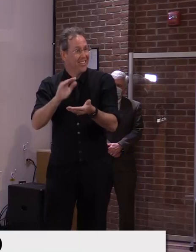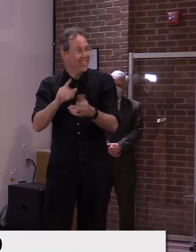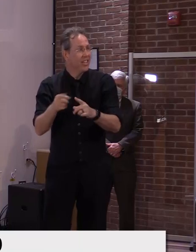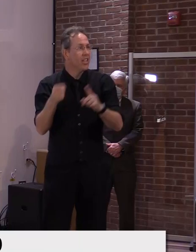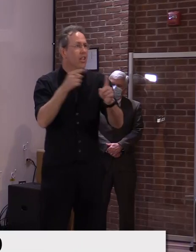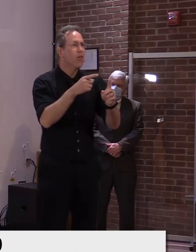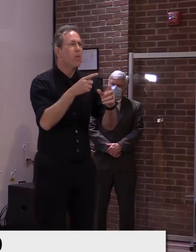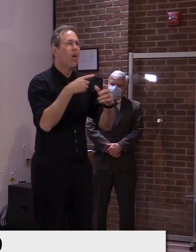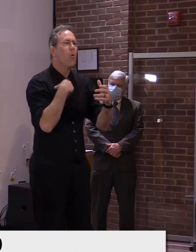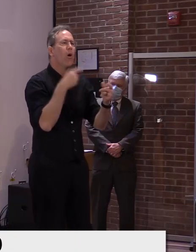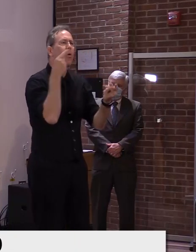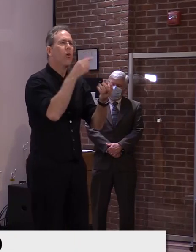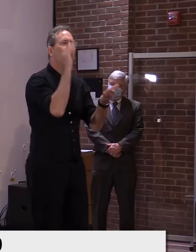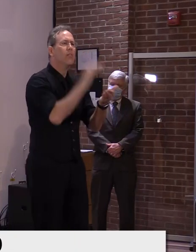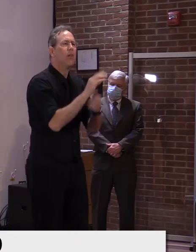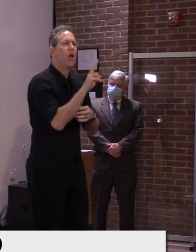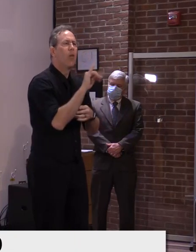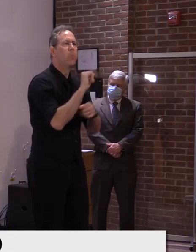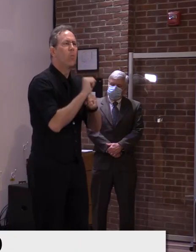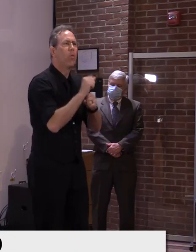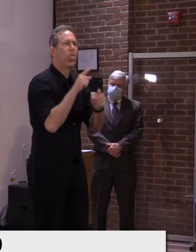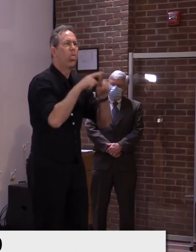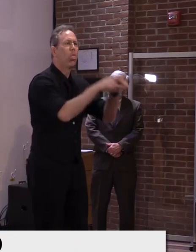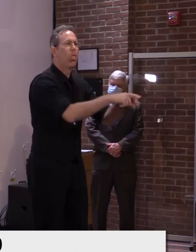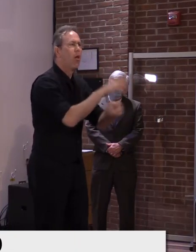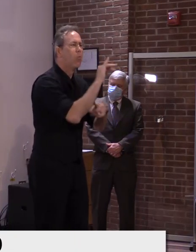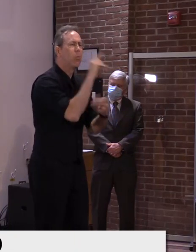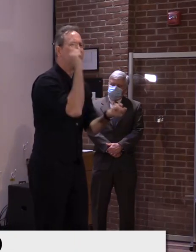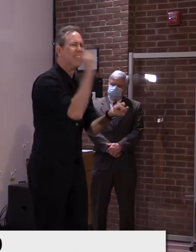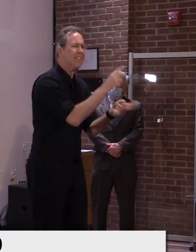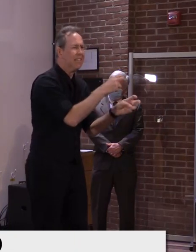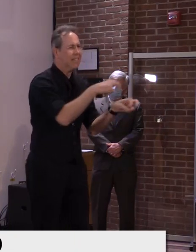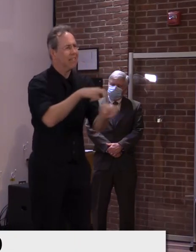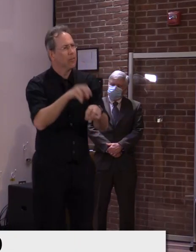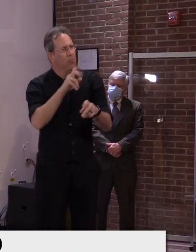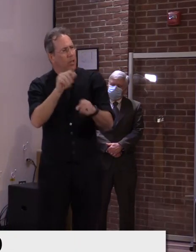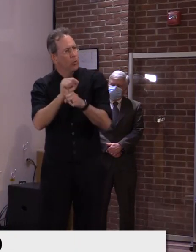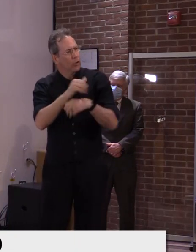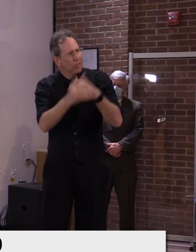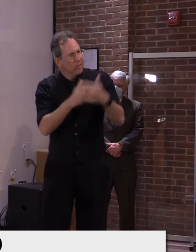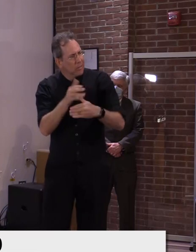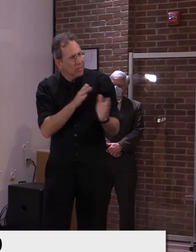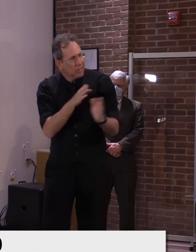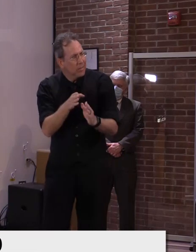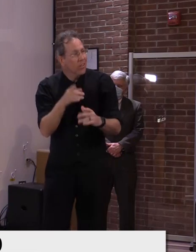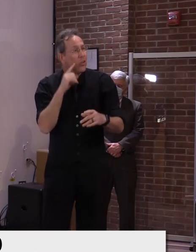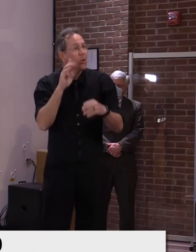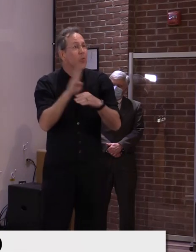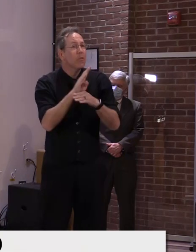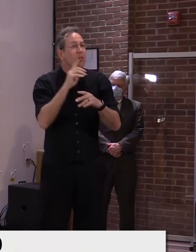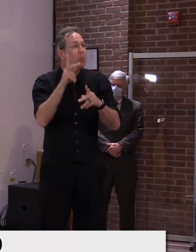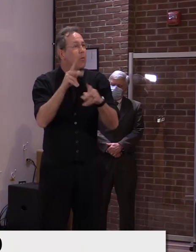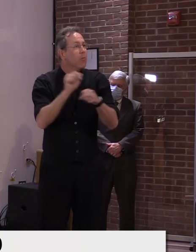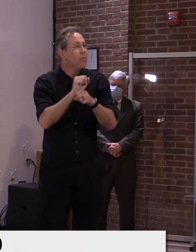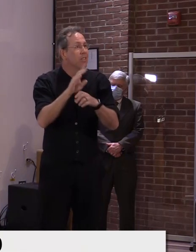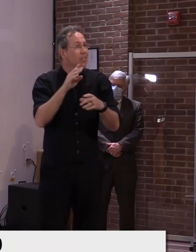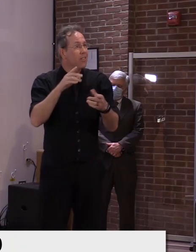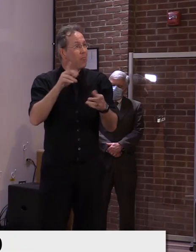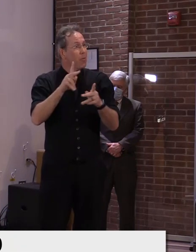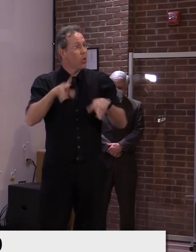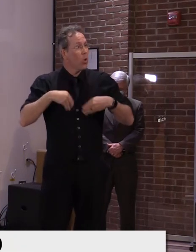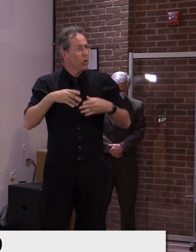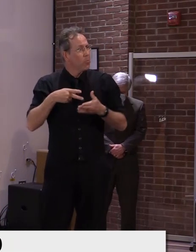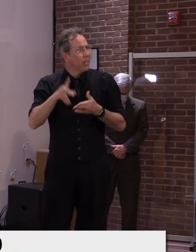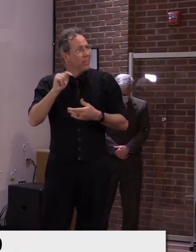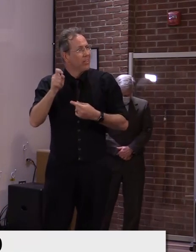tax burden on the majority of Vermonters, something that I've been doing, trying to do over the last 3 or 4 years. So we'll continue